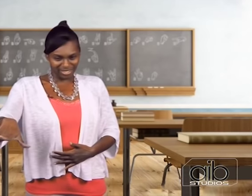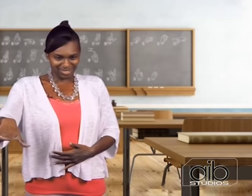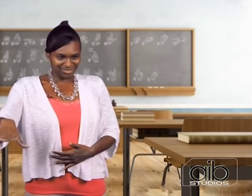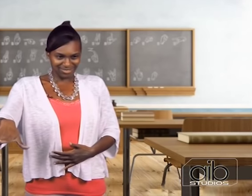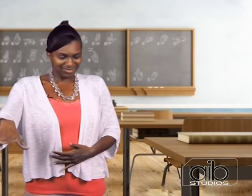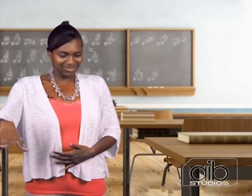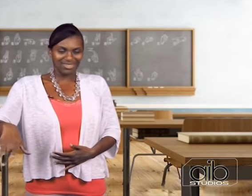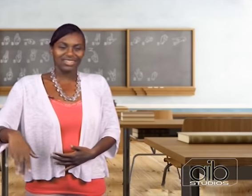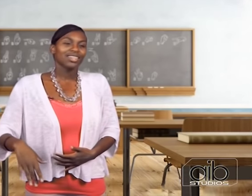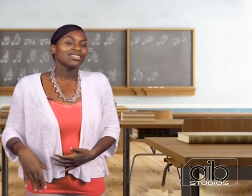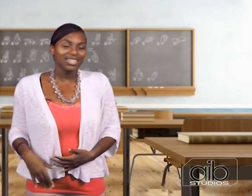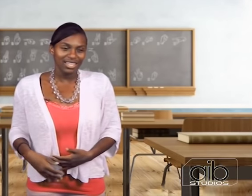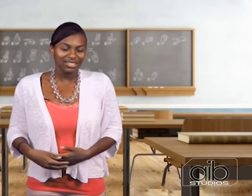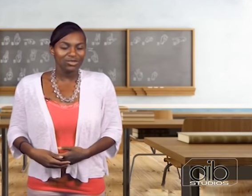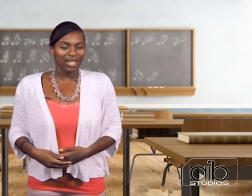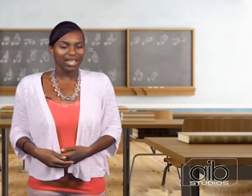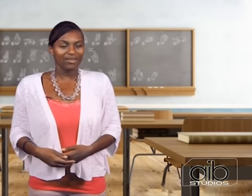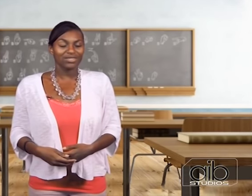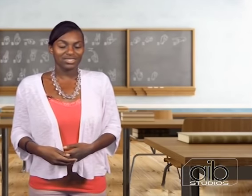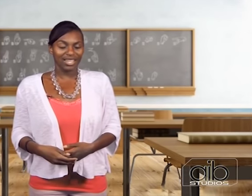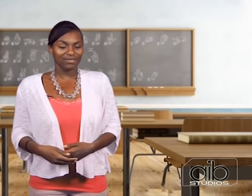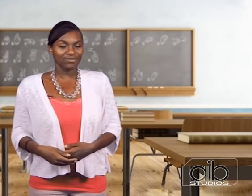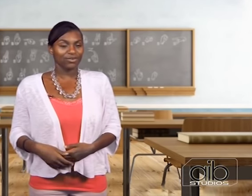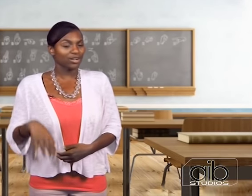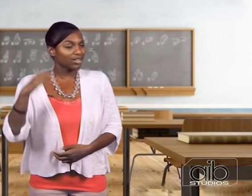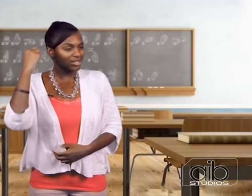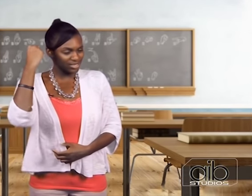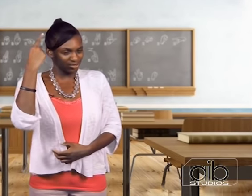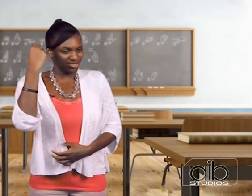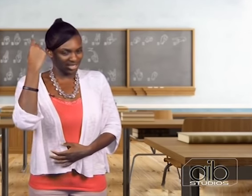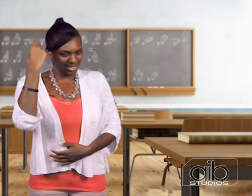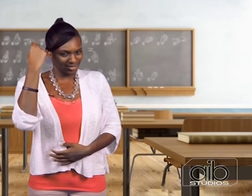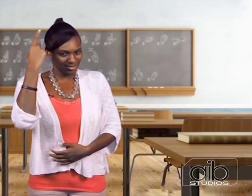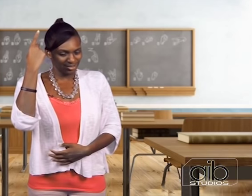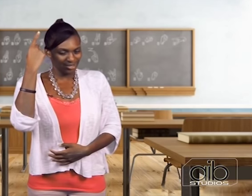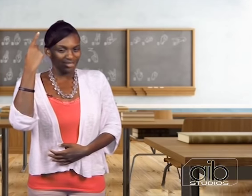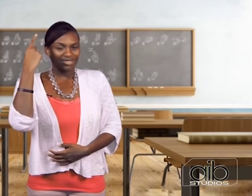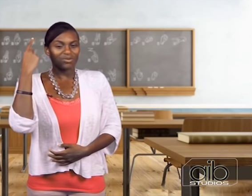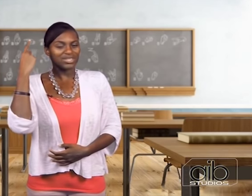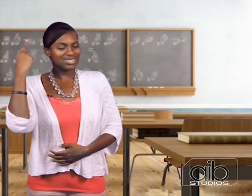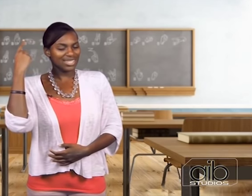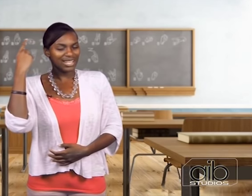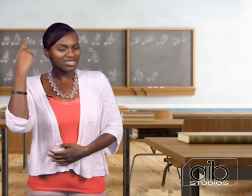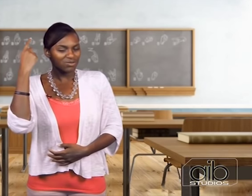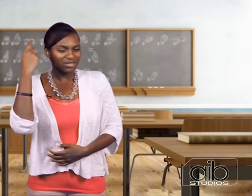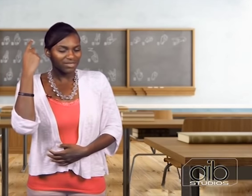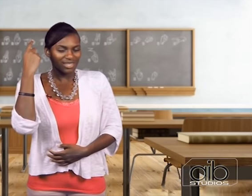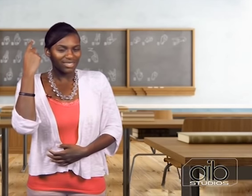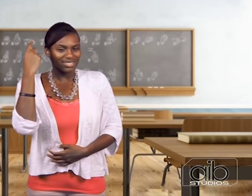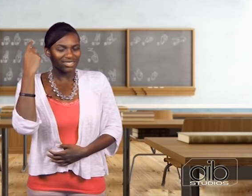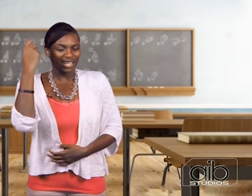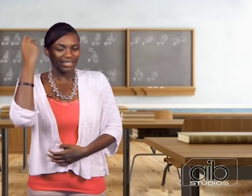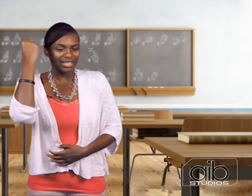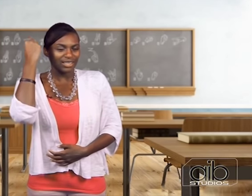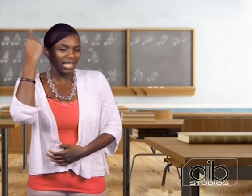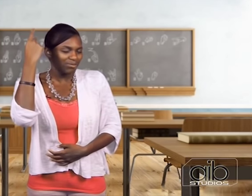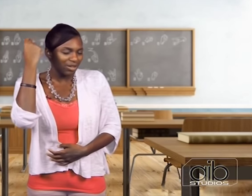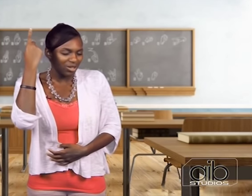like. Then you have the sign for understand. So once again, I just believe that this is kind of like a light